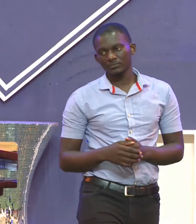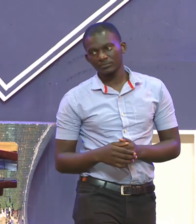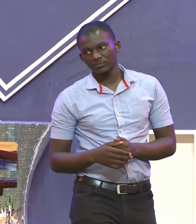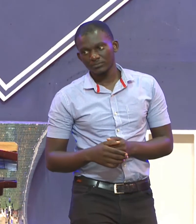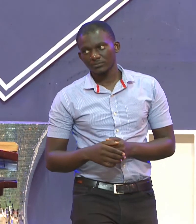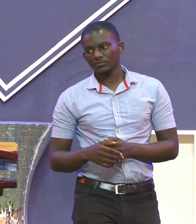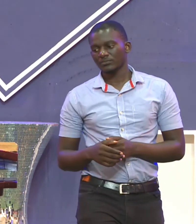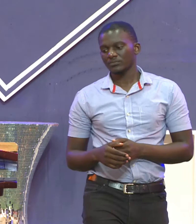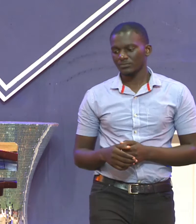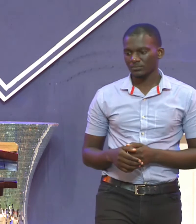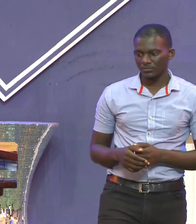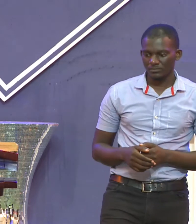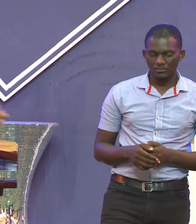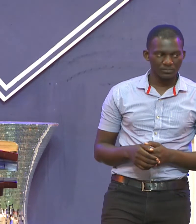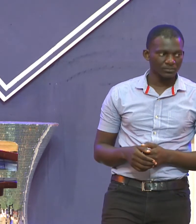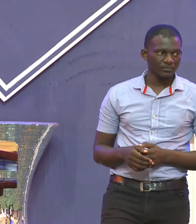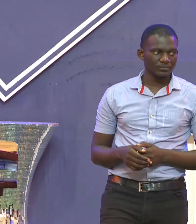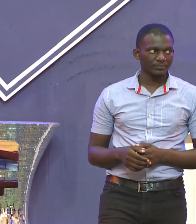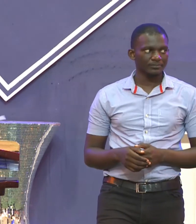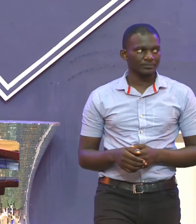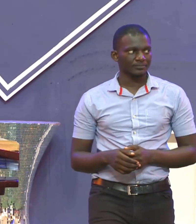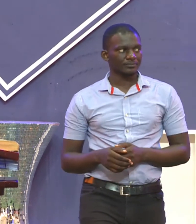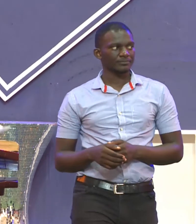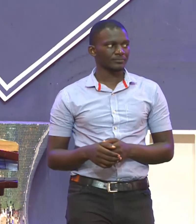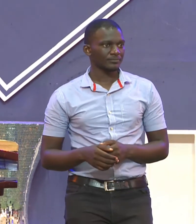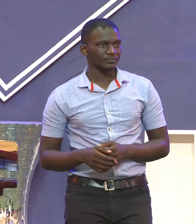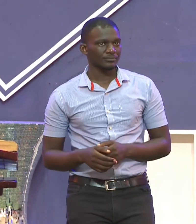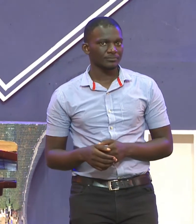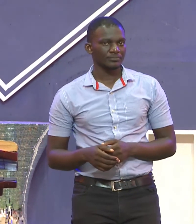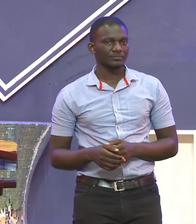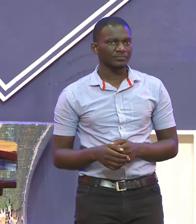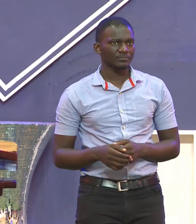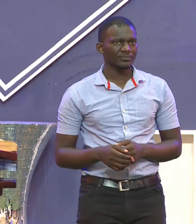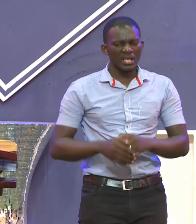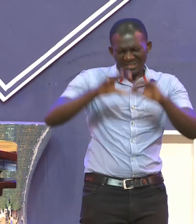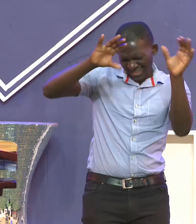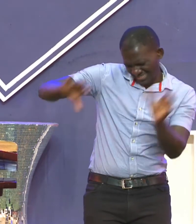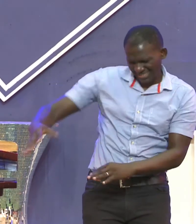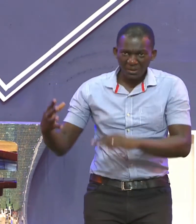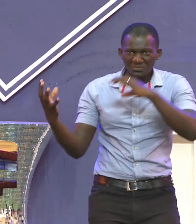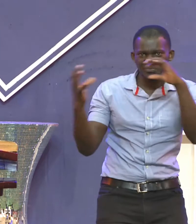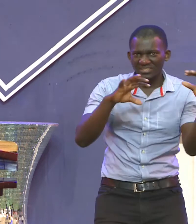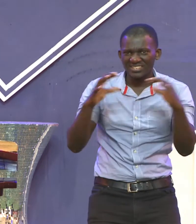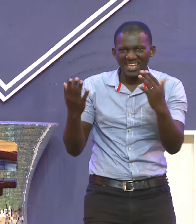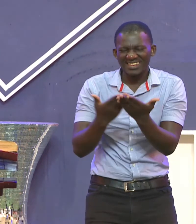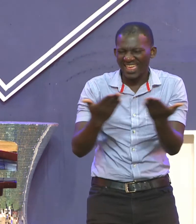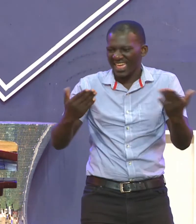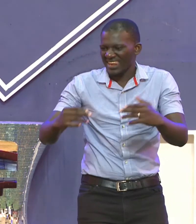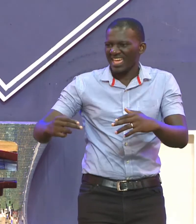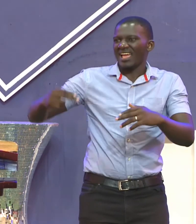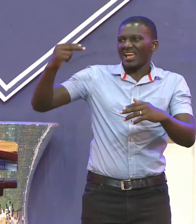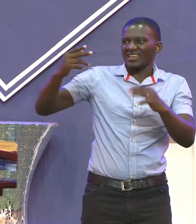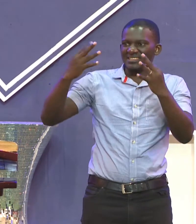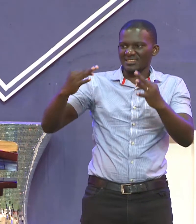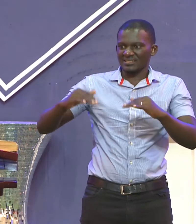Chapter 10 verse 5. Verse 5. Casting down judgments and every high thing that